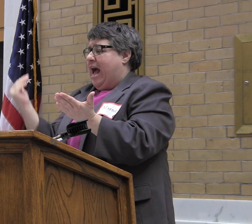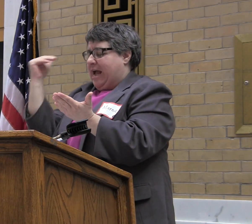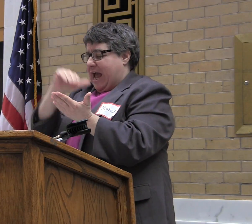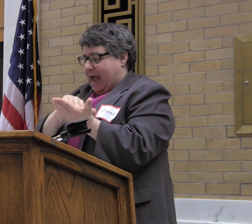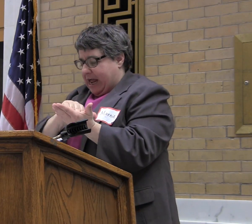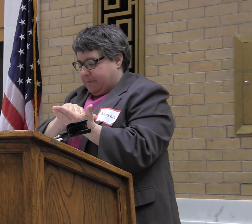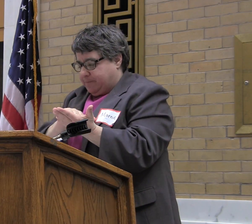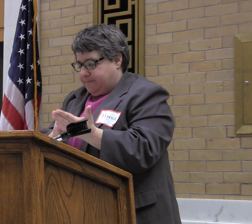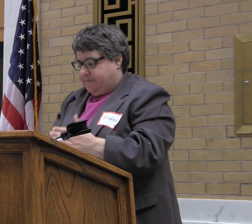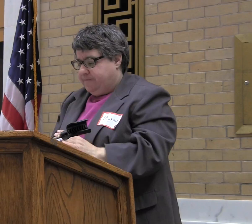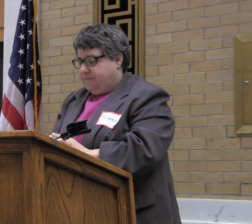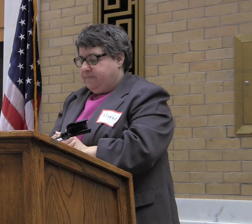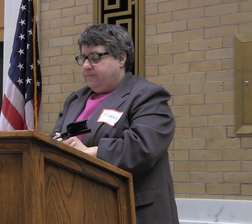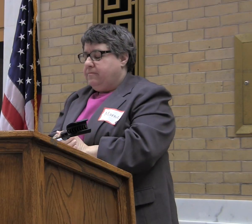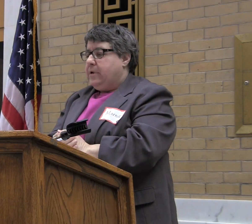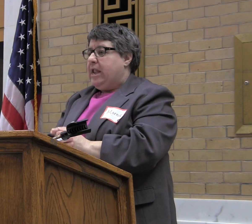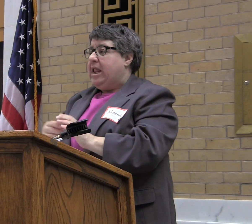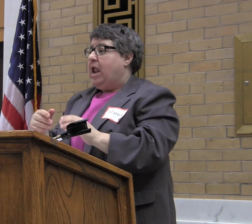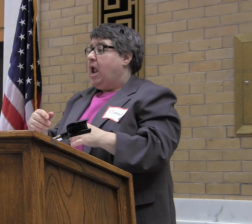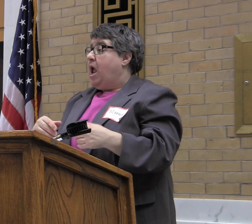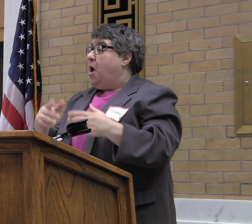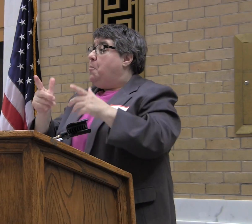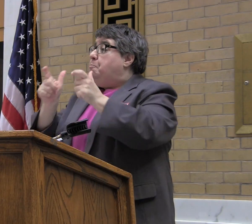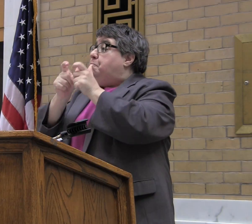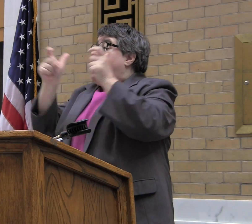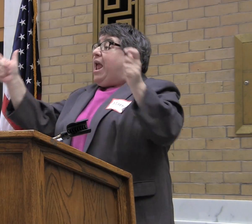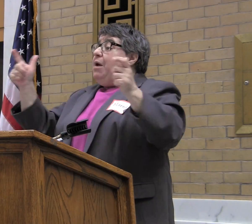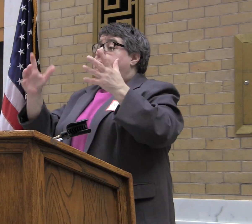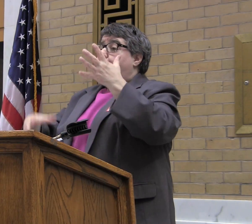they helped me get back on my feet. They were there.